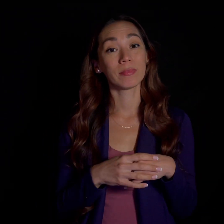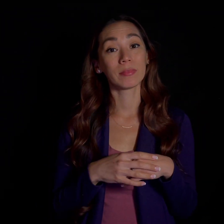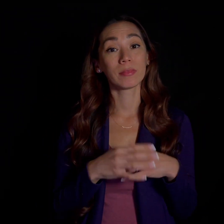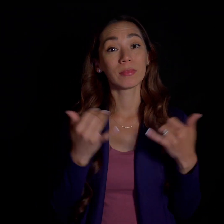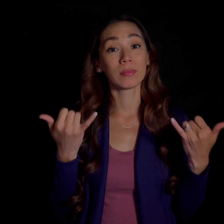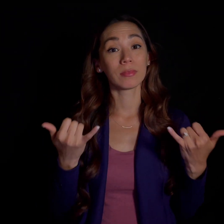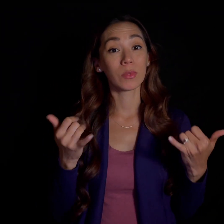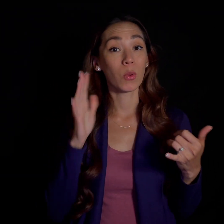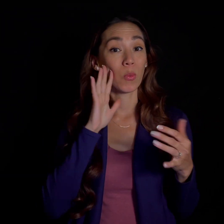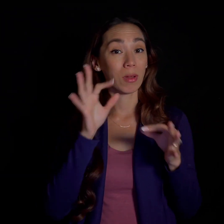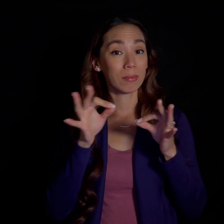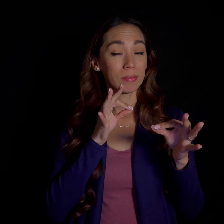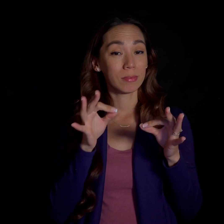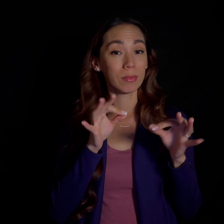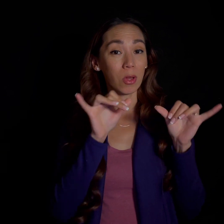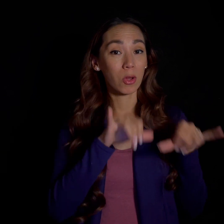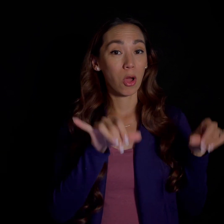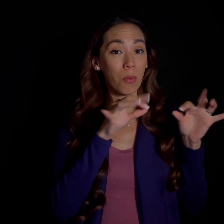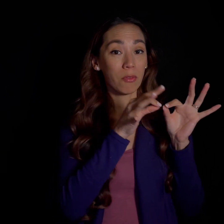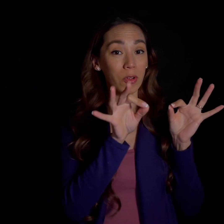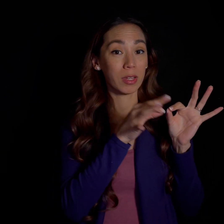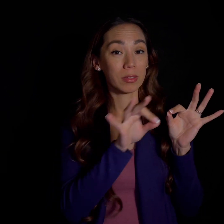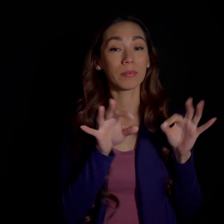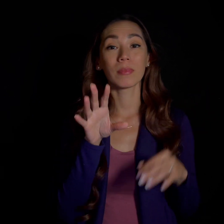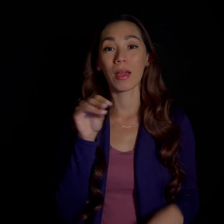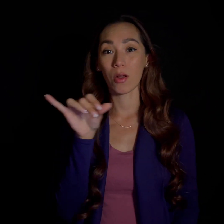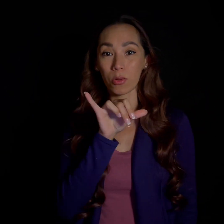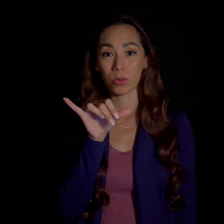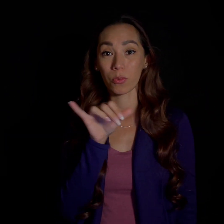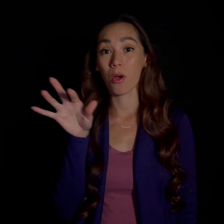this episode, we will start with common phrases and the alphabet.